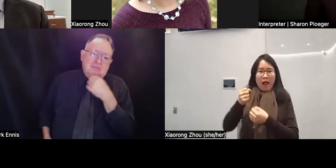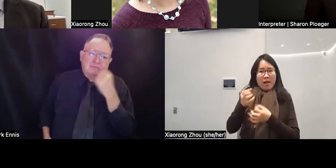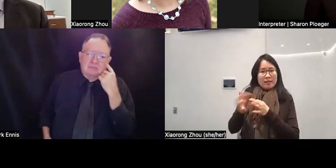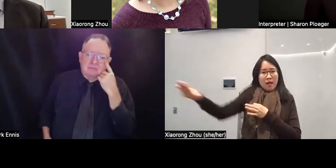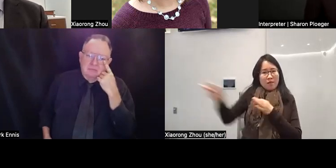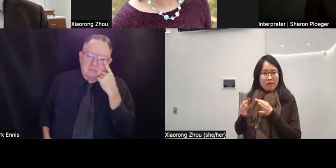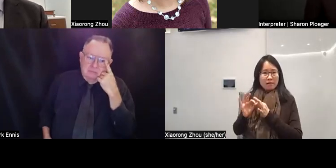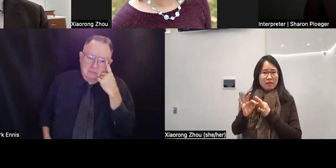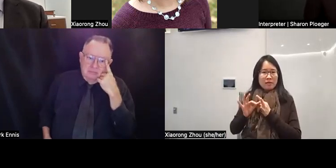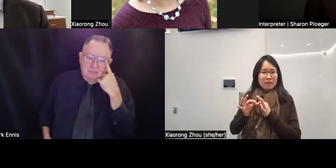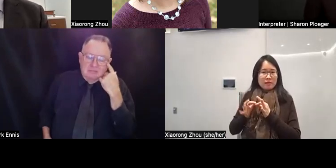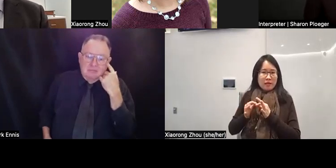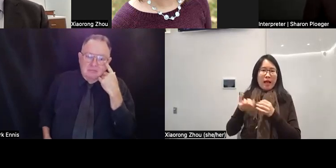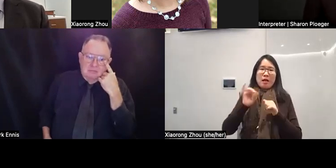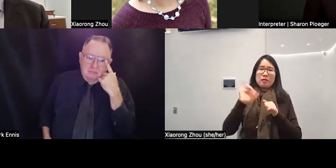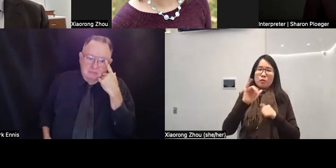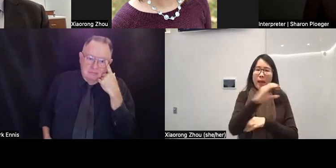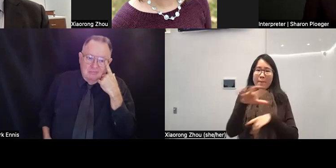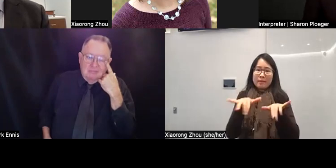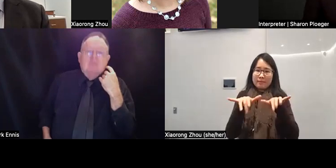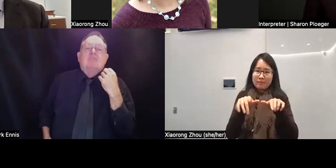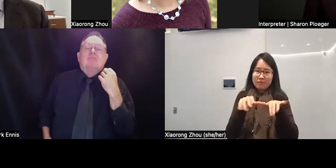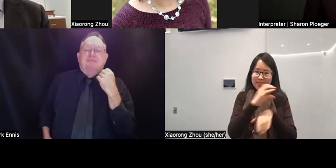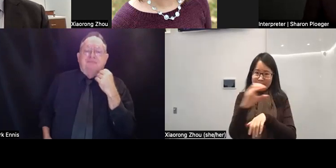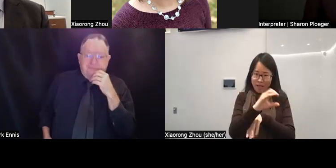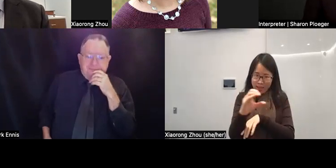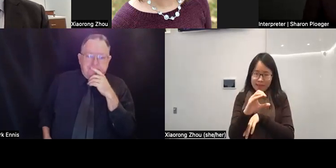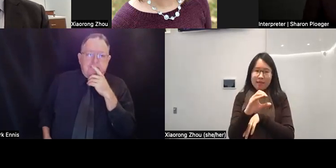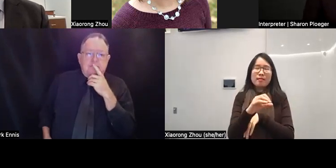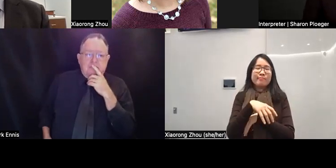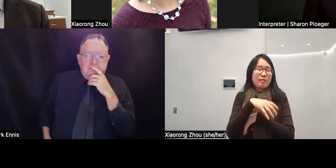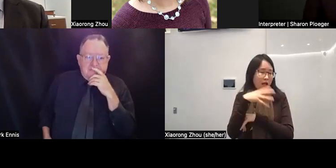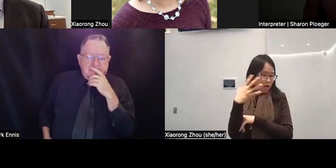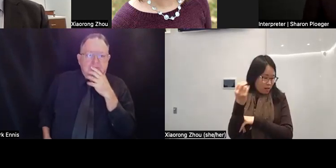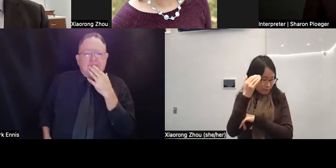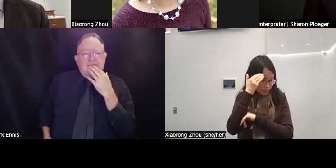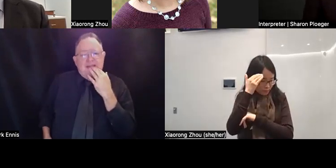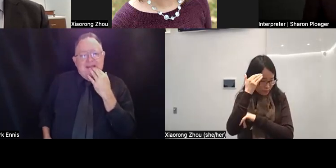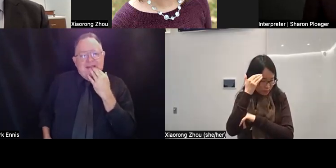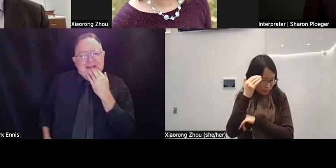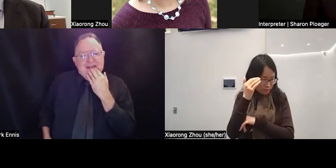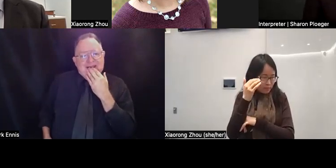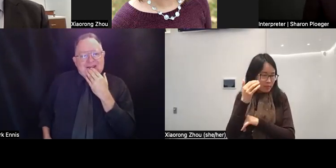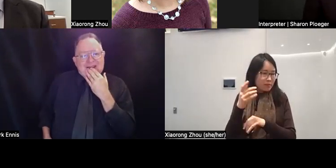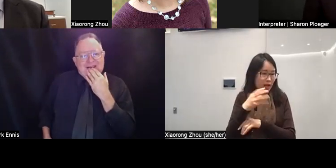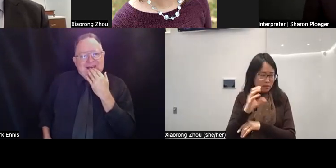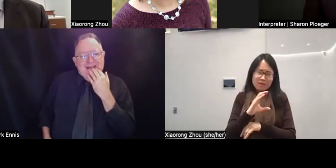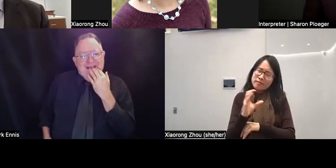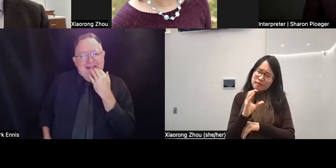reading. Having that visual language, having interpreters, having closed captioning,